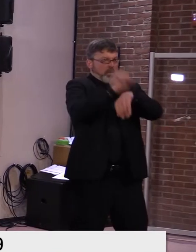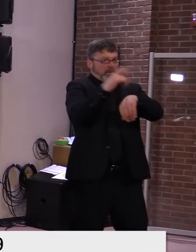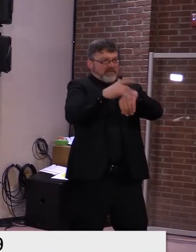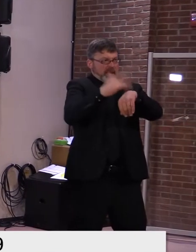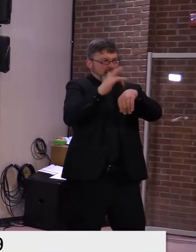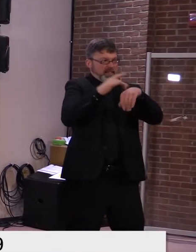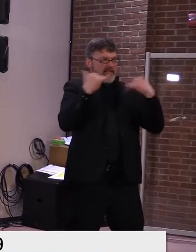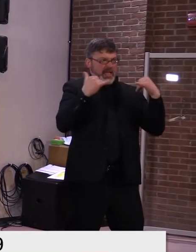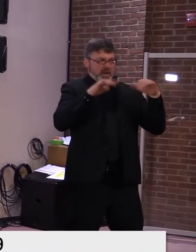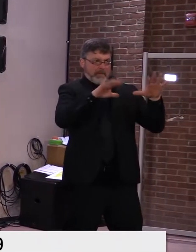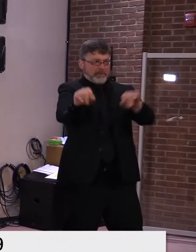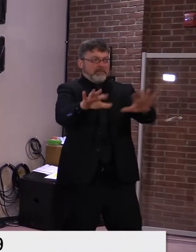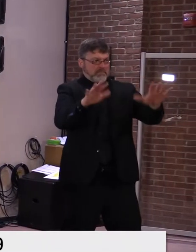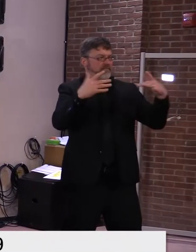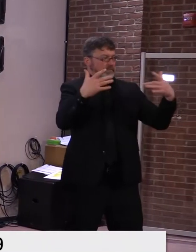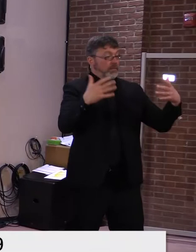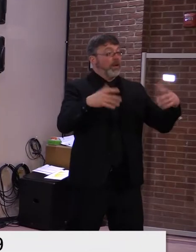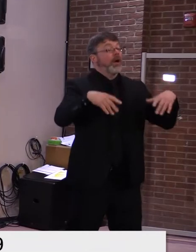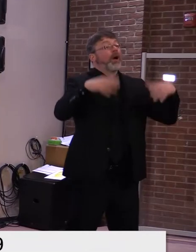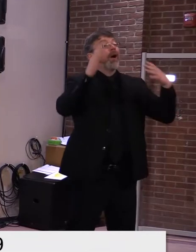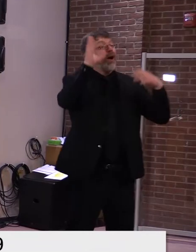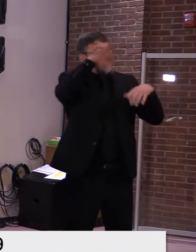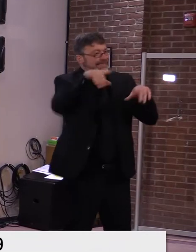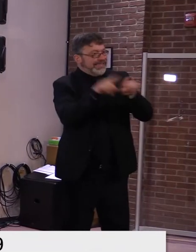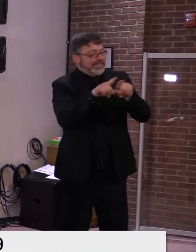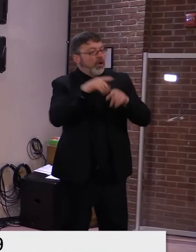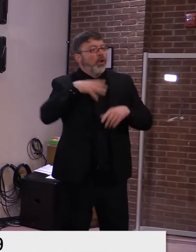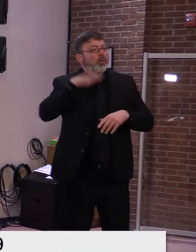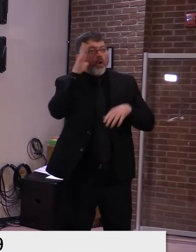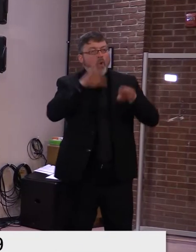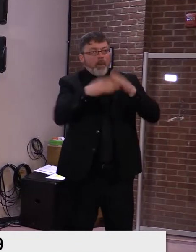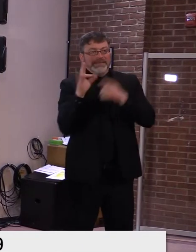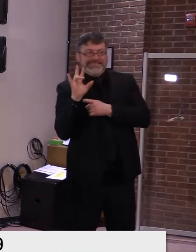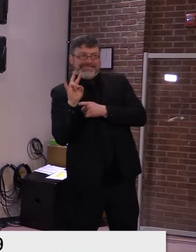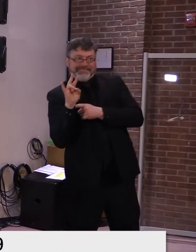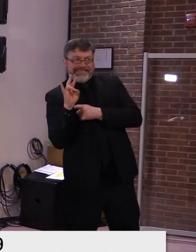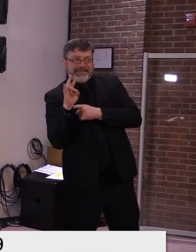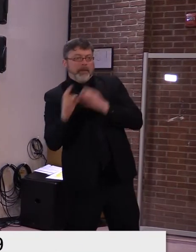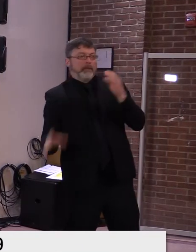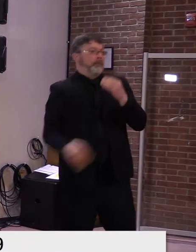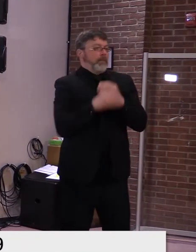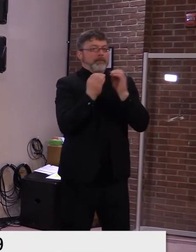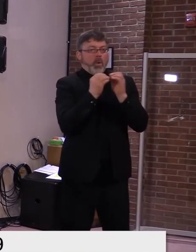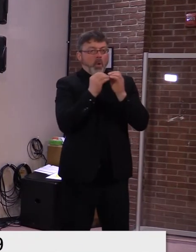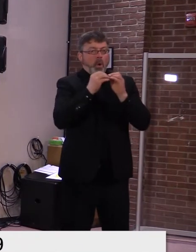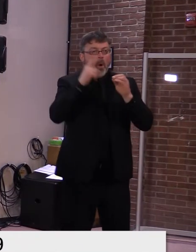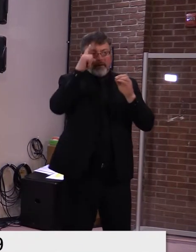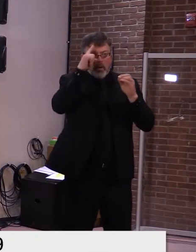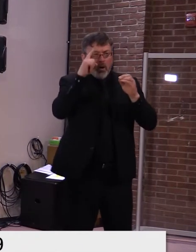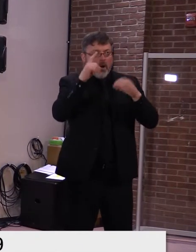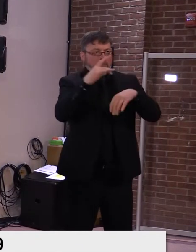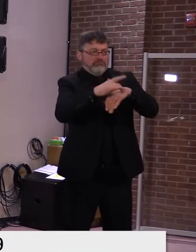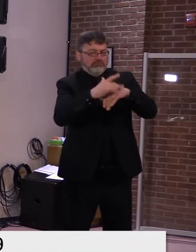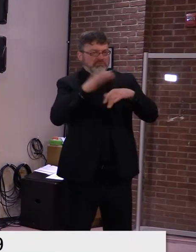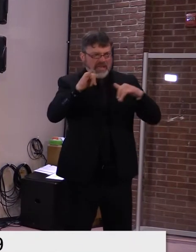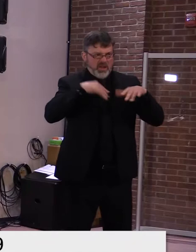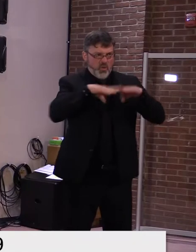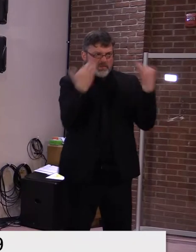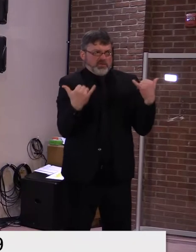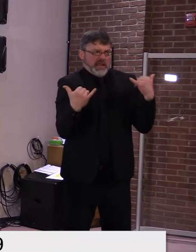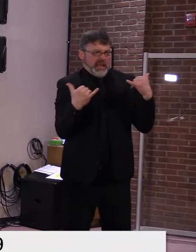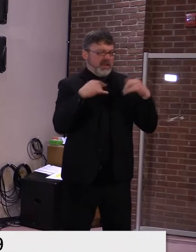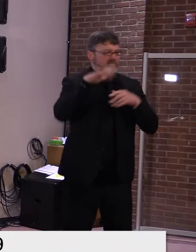Brighton, Lowell, and Middlebury. Additionally, we are adding many other sites, and collectively,